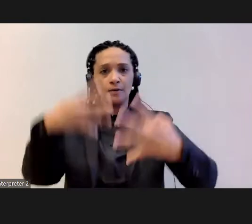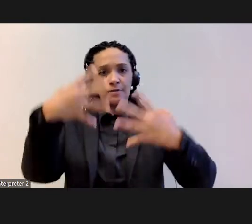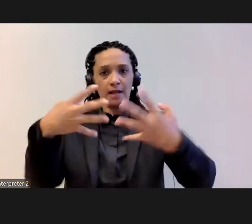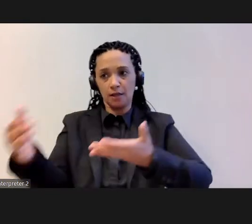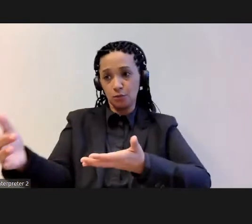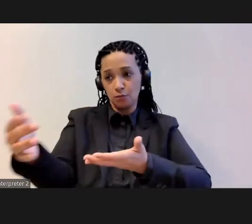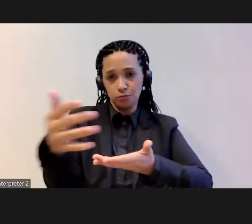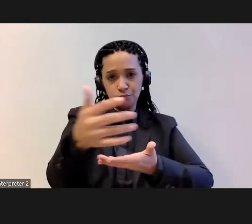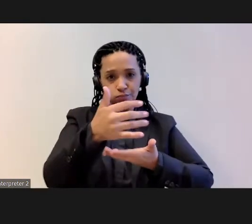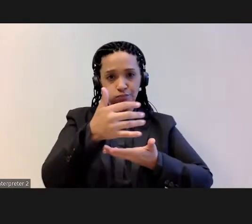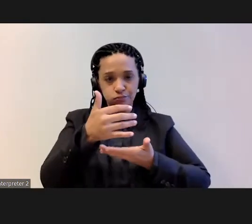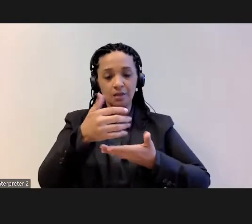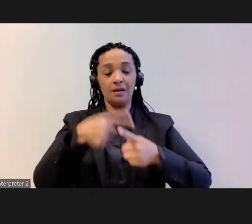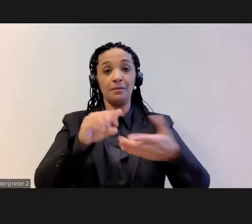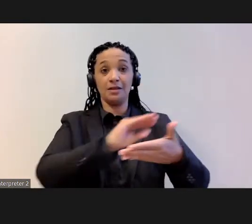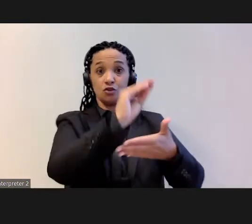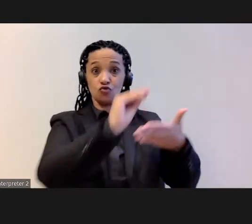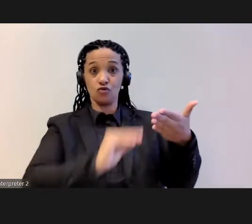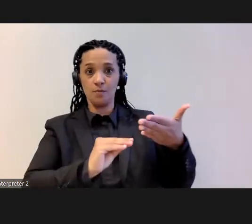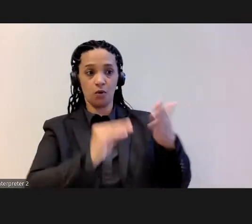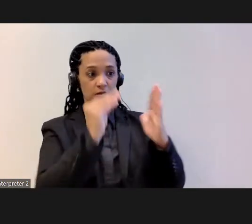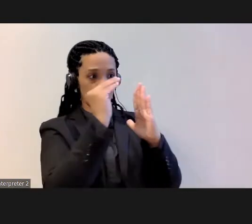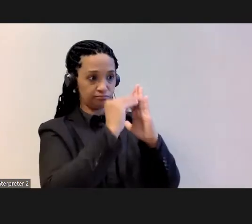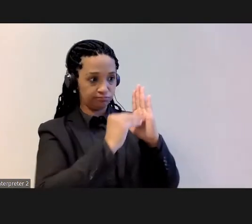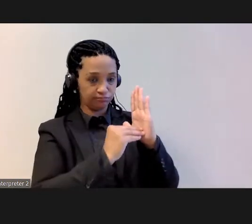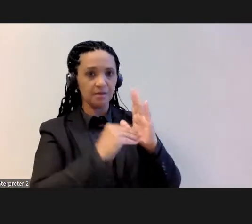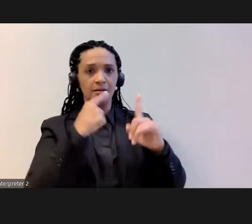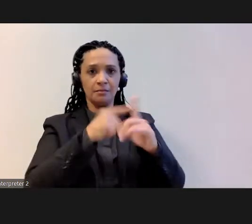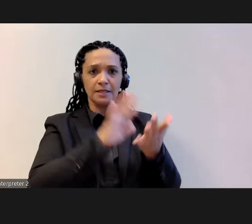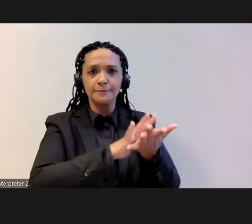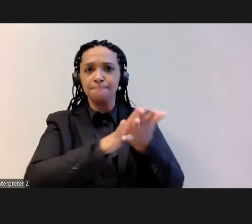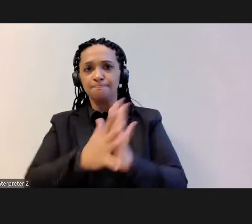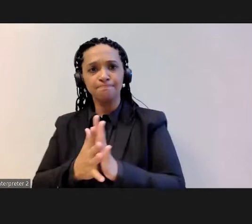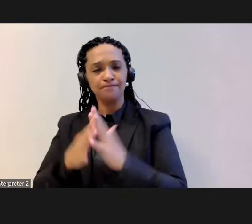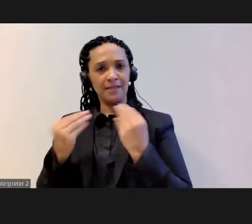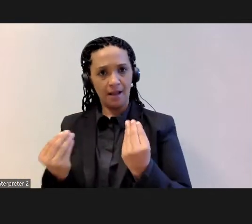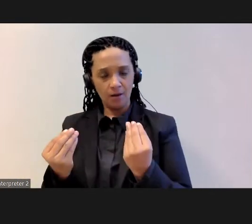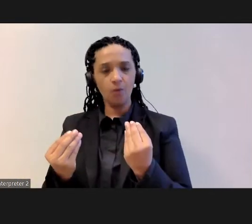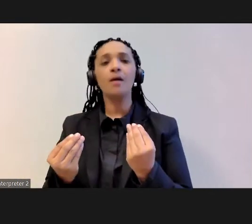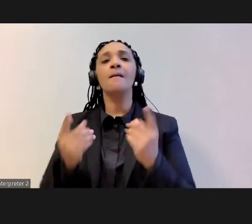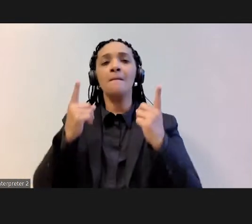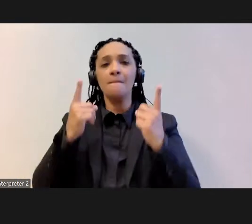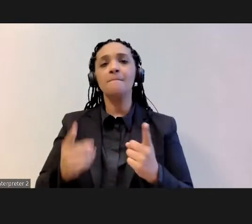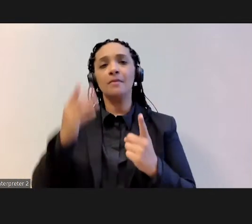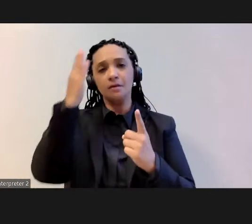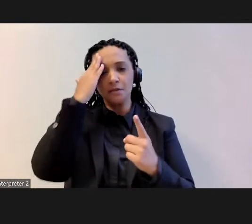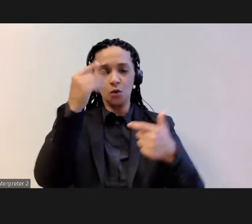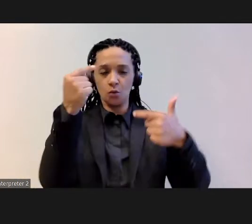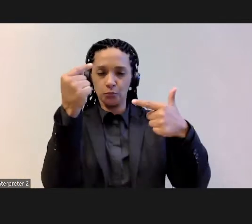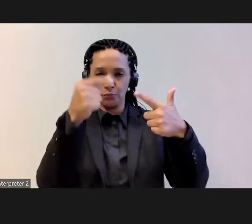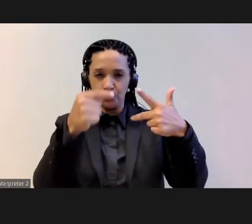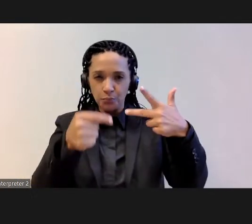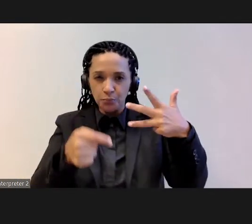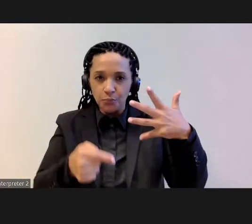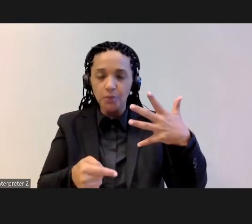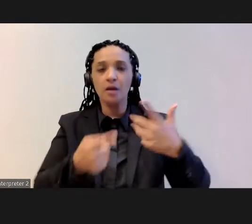data reporting and data use, we are going to be able to meet the data needs that are going